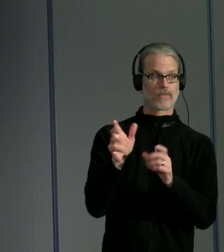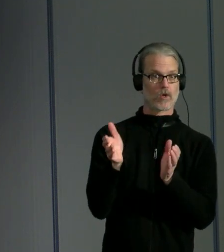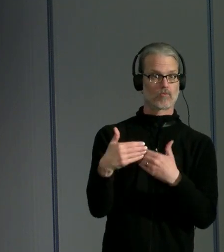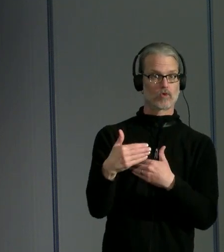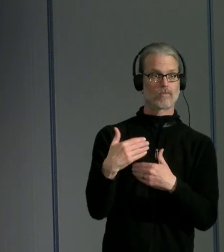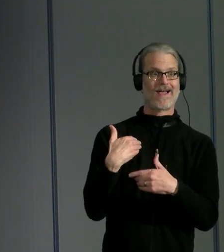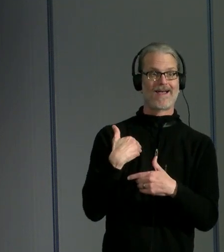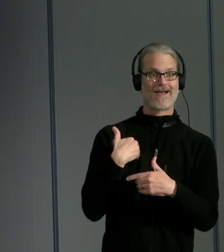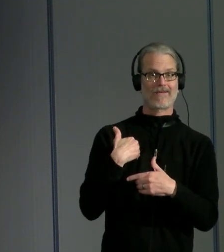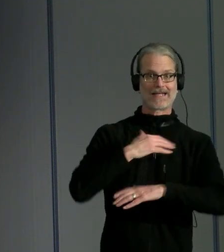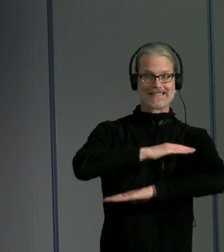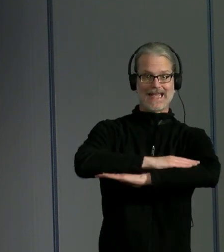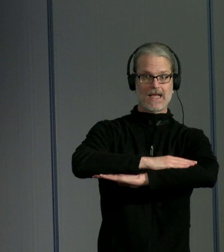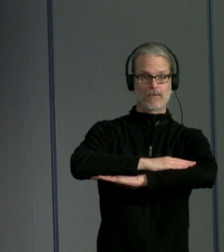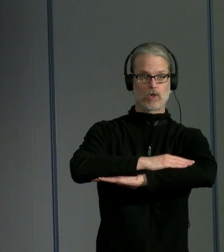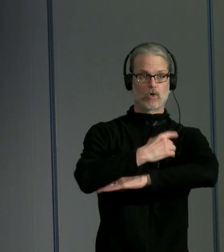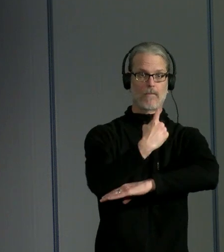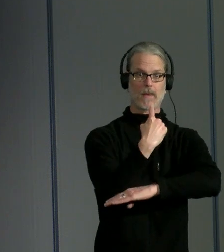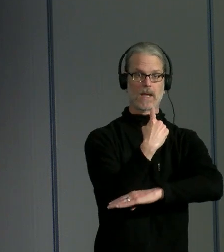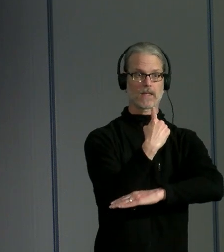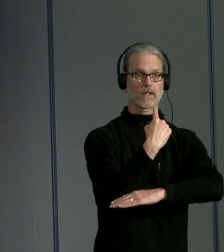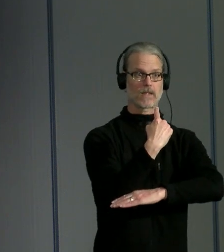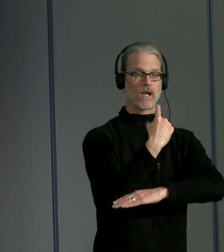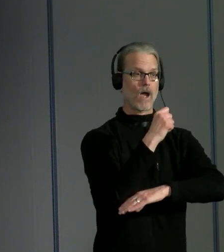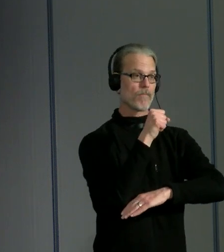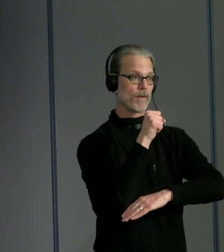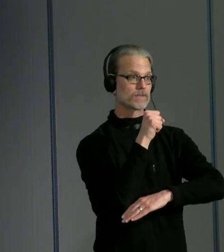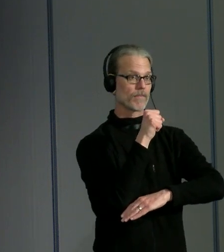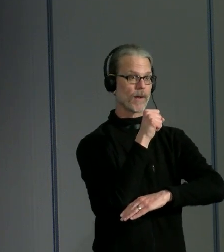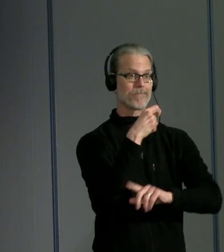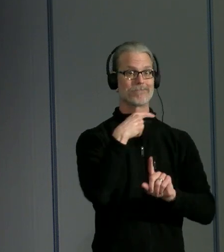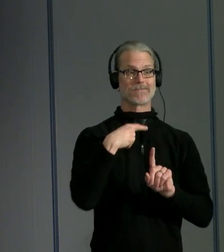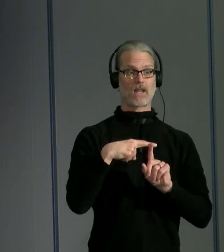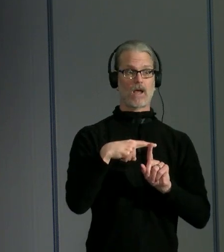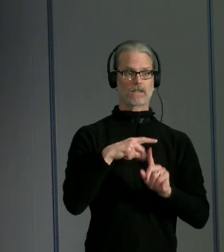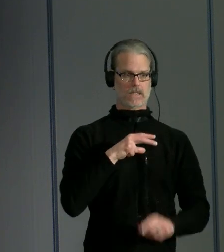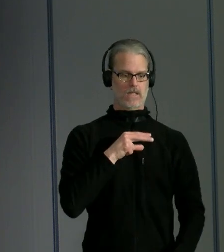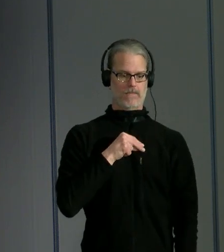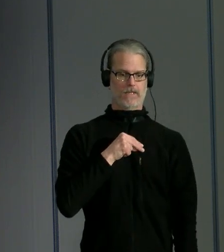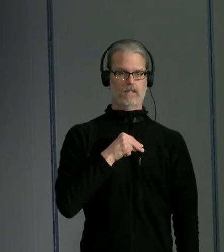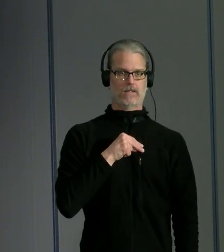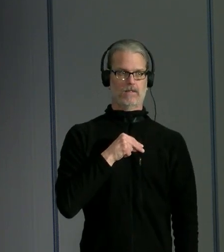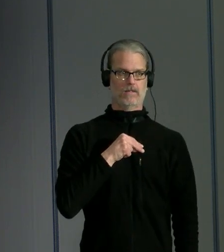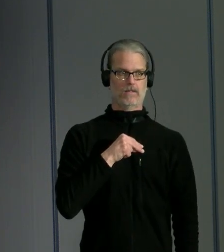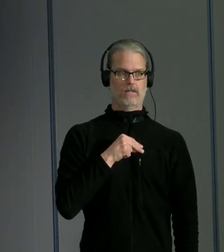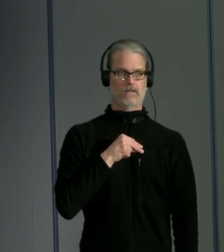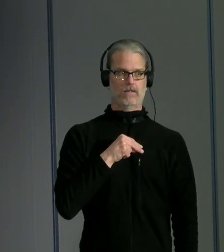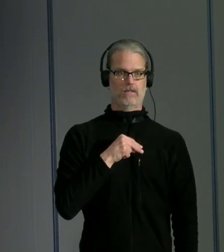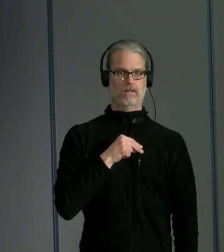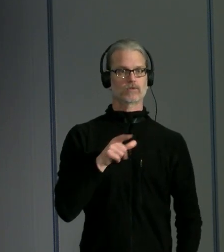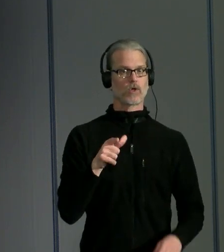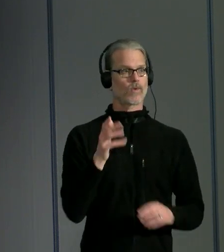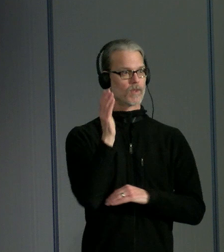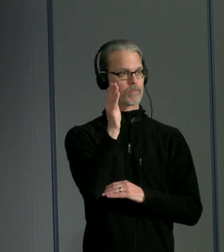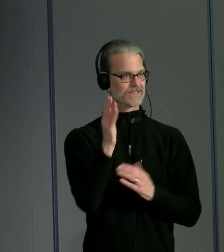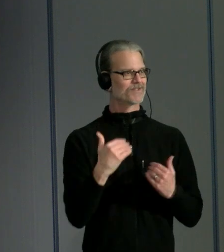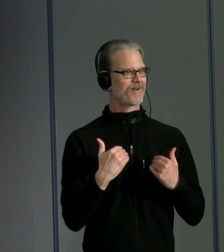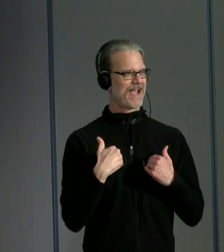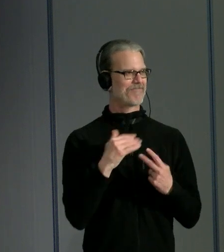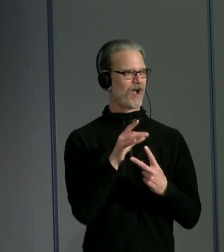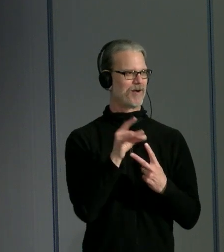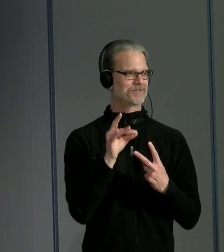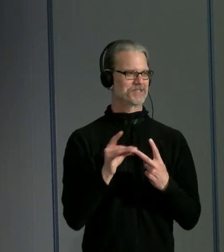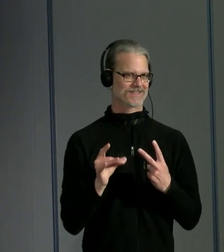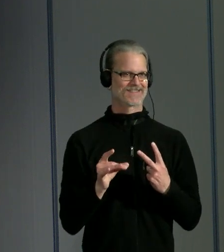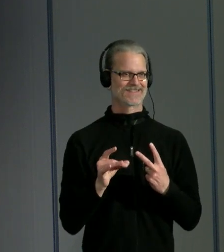a table mic along with a lapel mic so that the presenter had options once